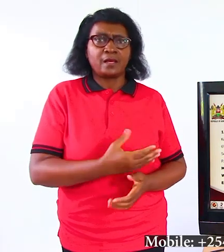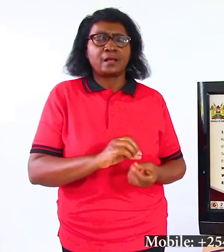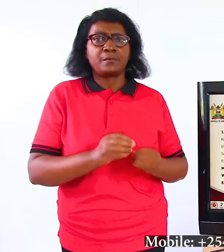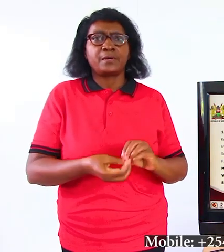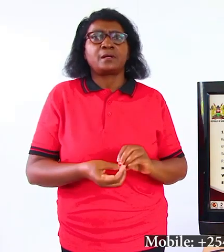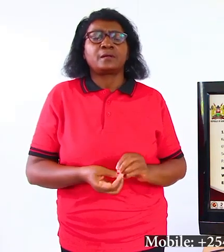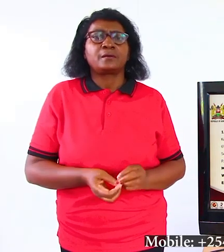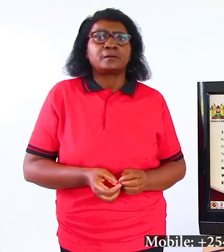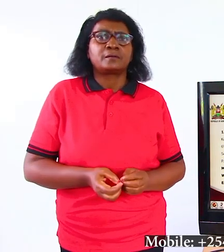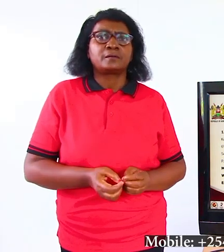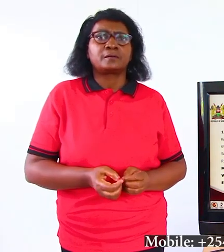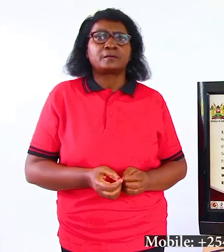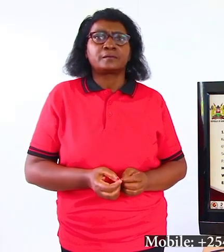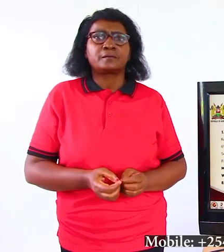709 723